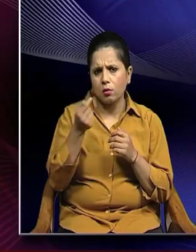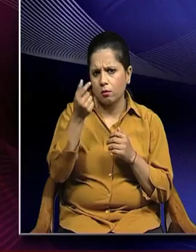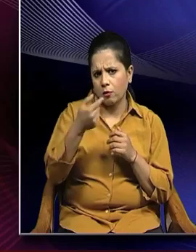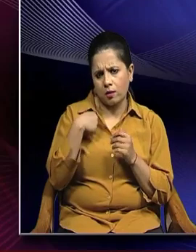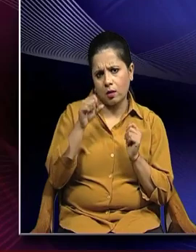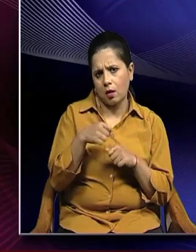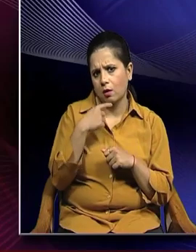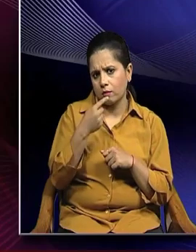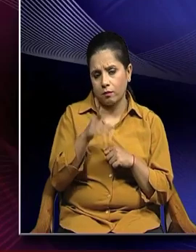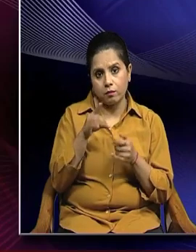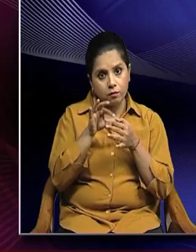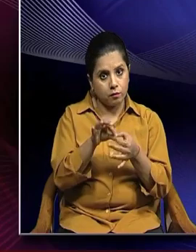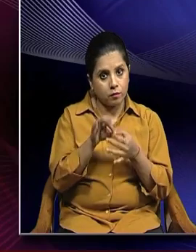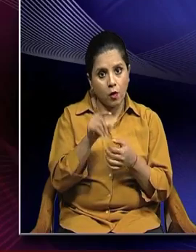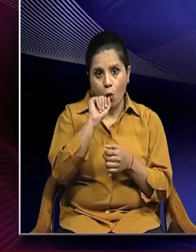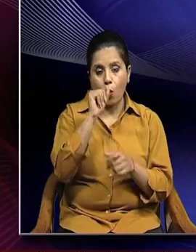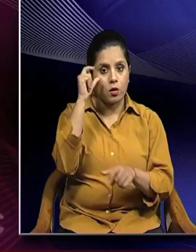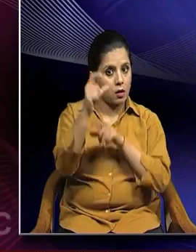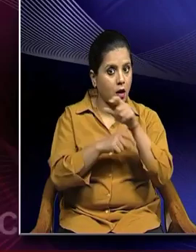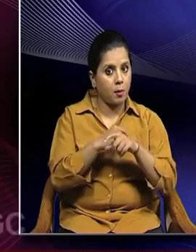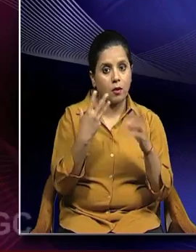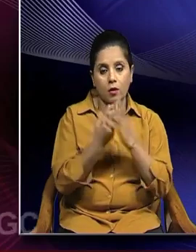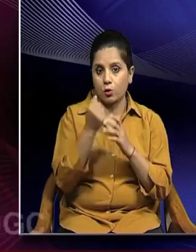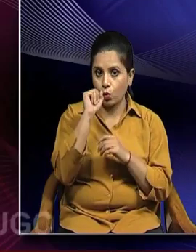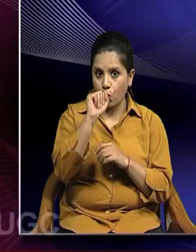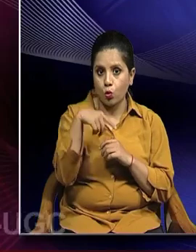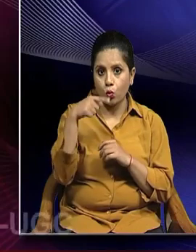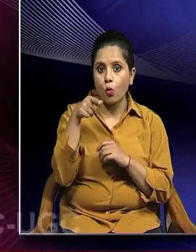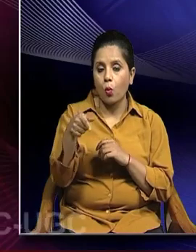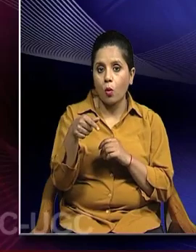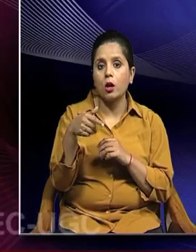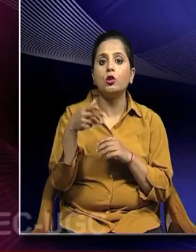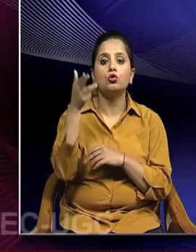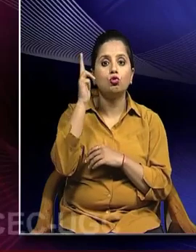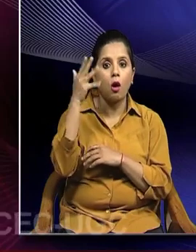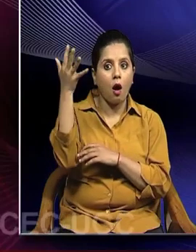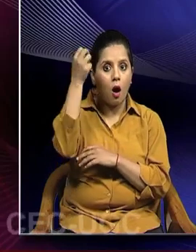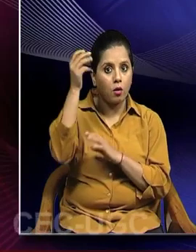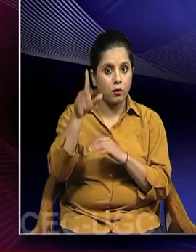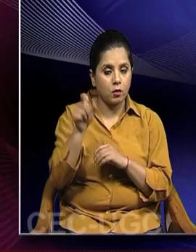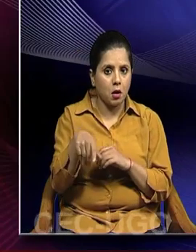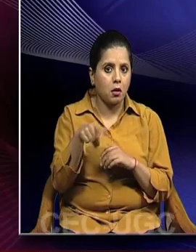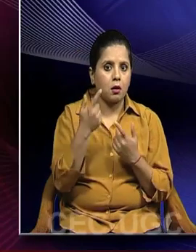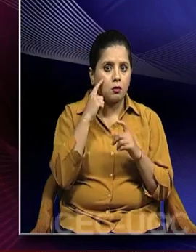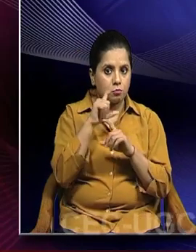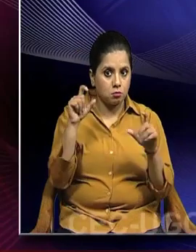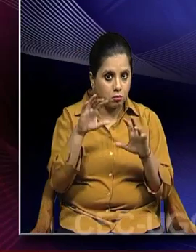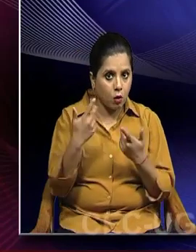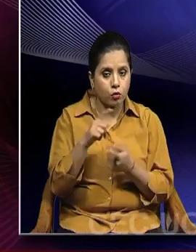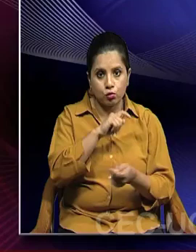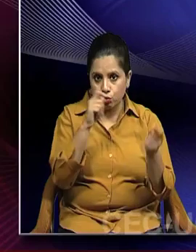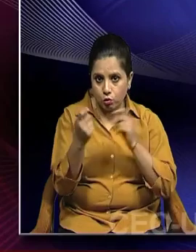say that the relationship of your company with your stakeholders could be transactional, it could be transformational, and it could